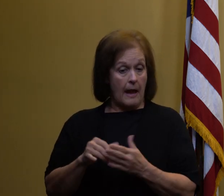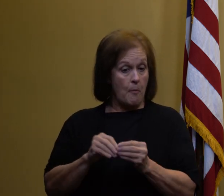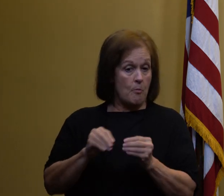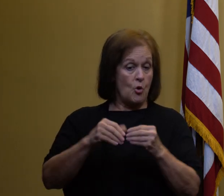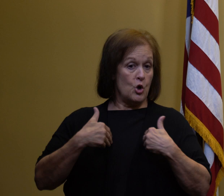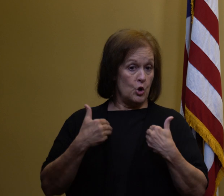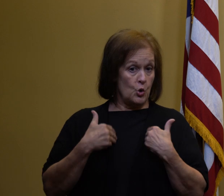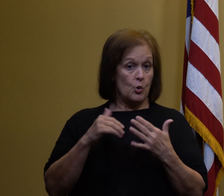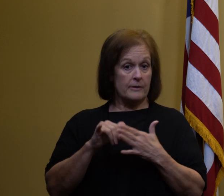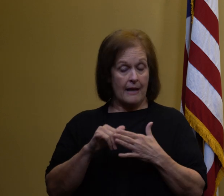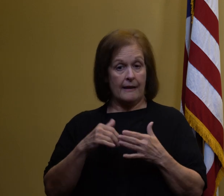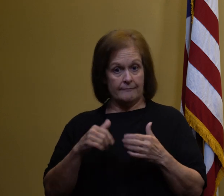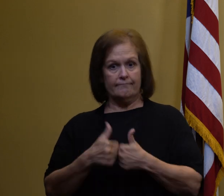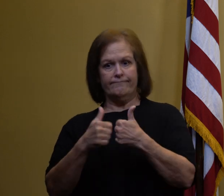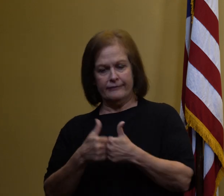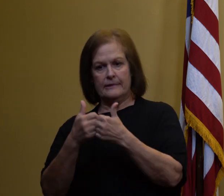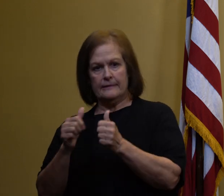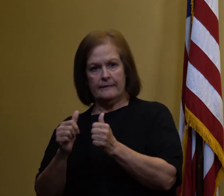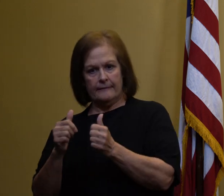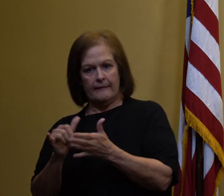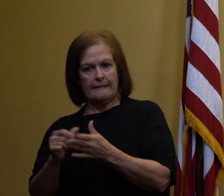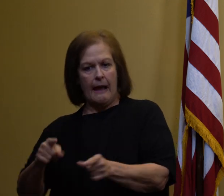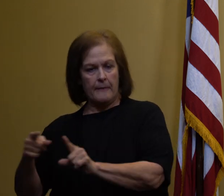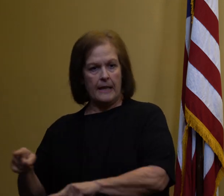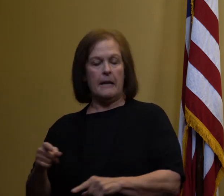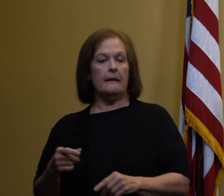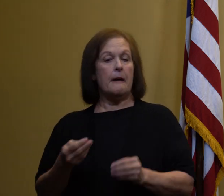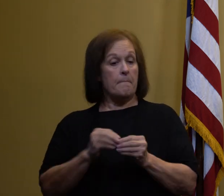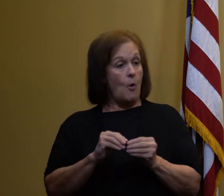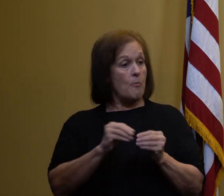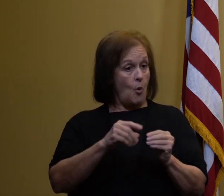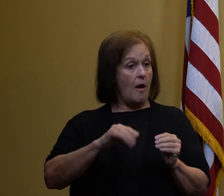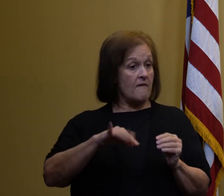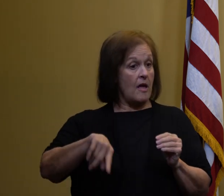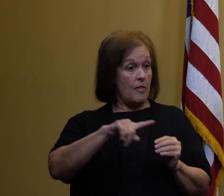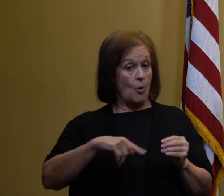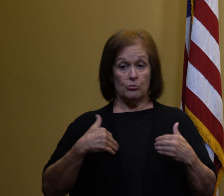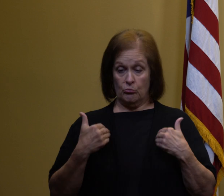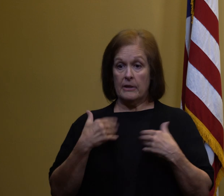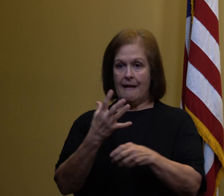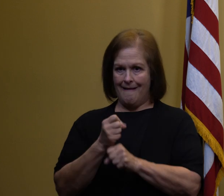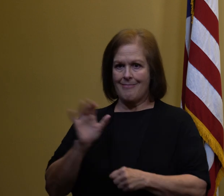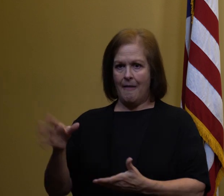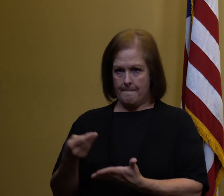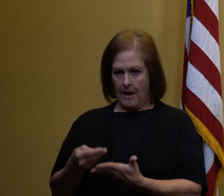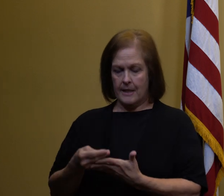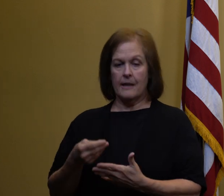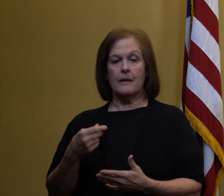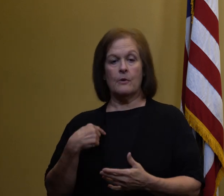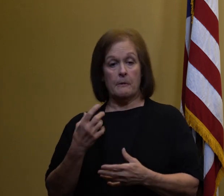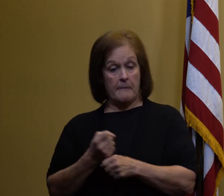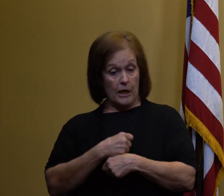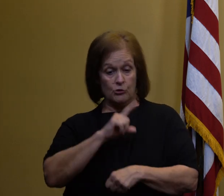we work through the challenges that were presented, that more and more are getting their pay. We will ensure that